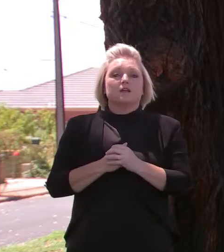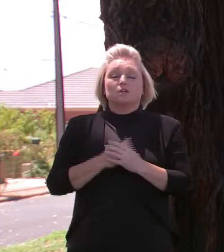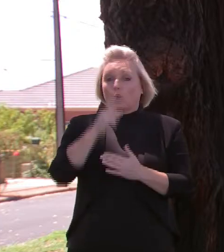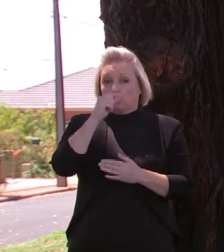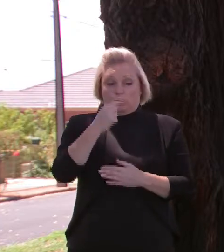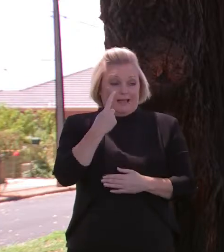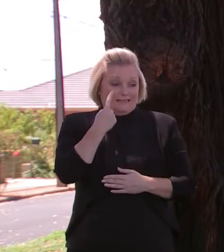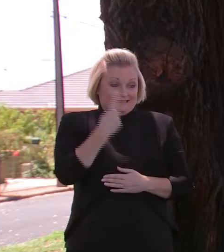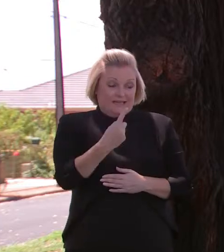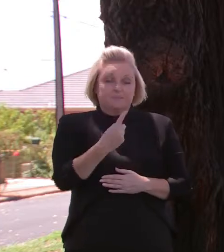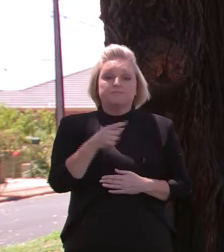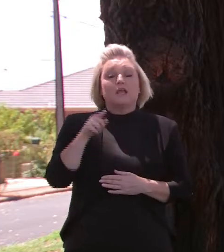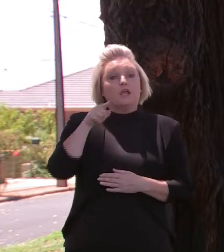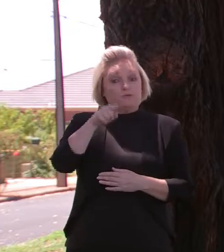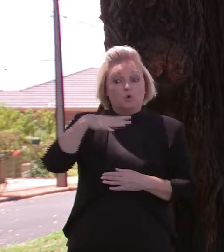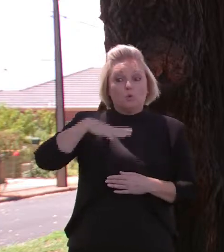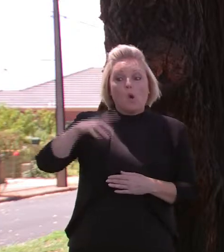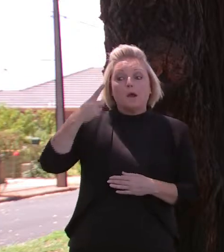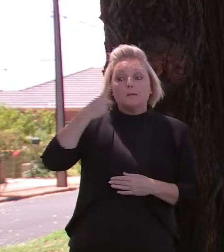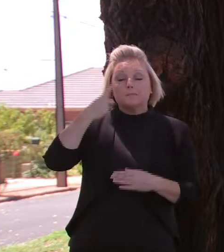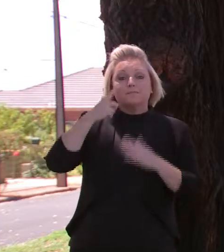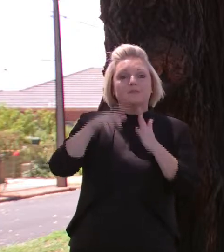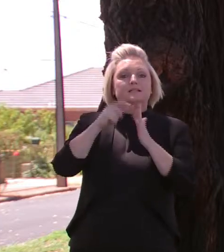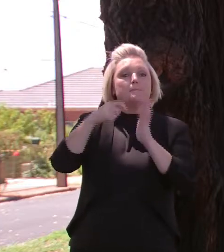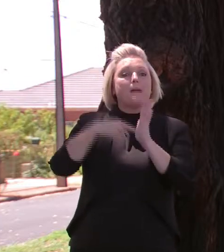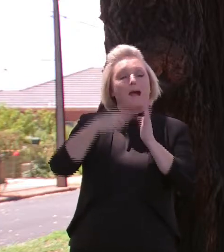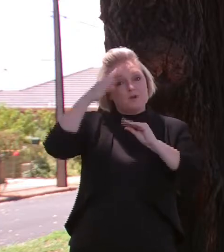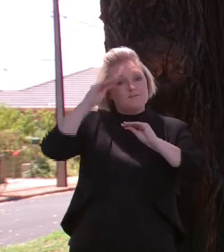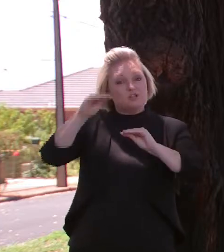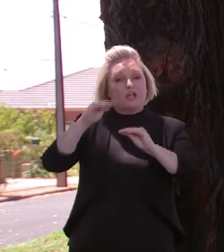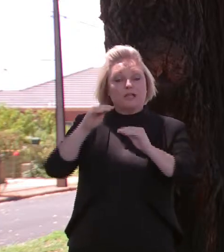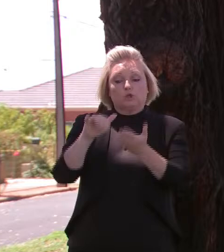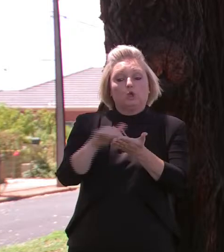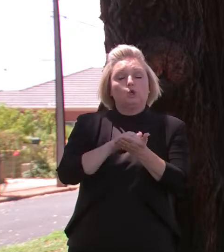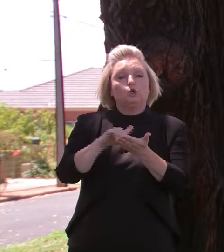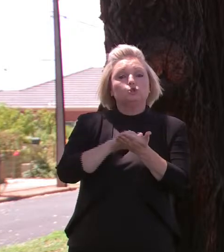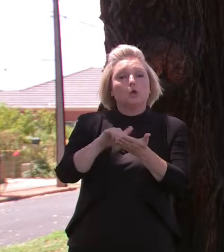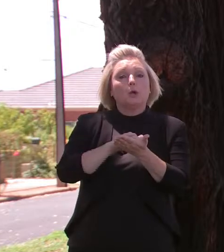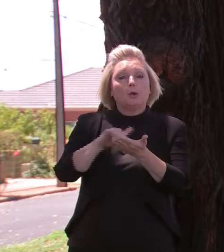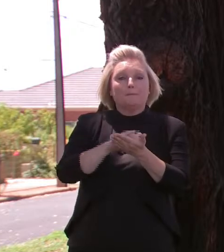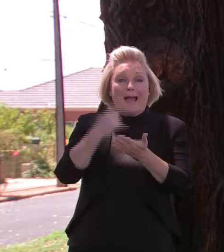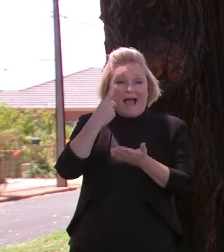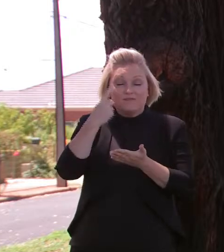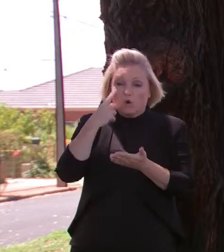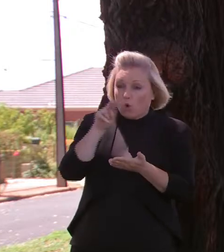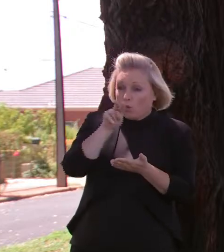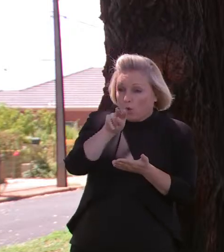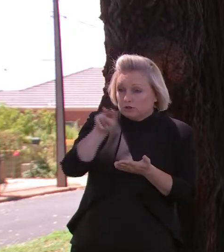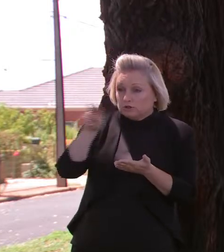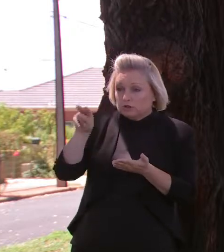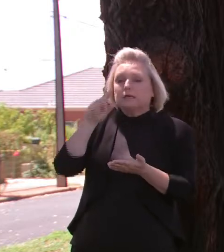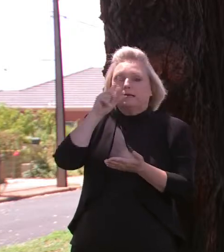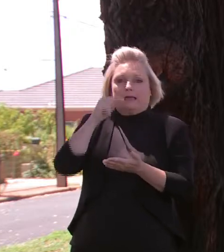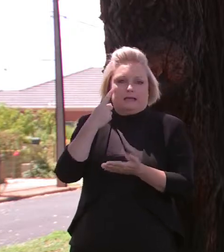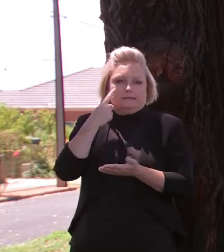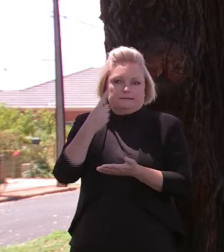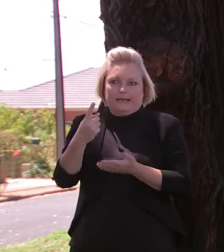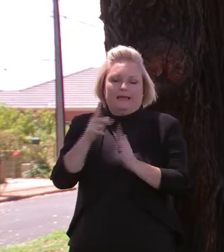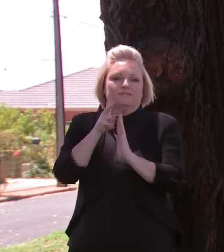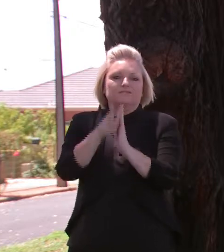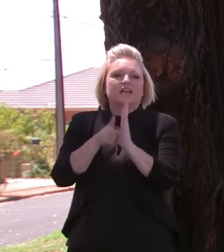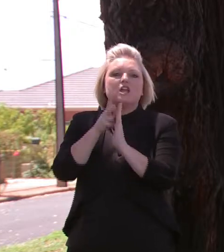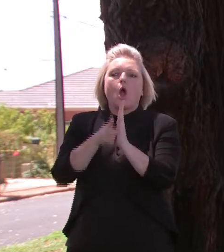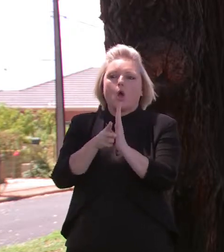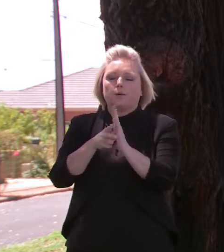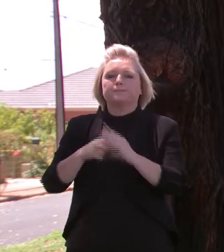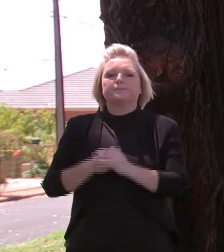see. Indeed, if you're on the Department for Education's YouTube channel or the Our Learning SA website, you can access those now. Students will be encouraged to